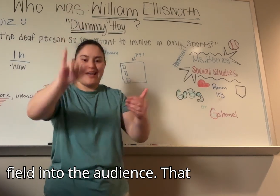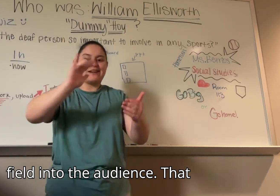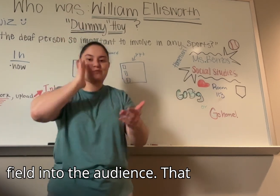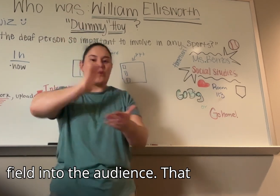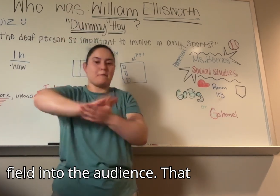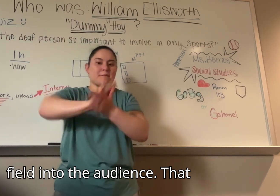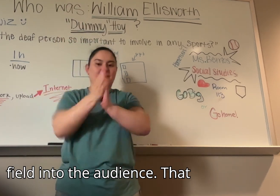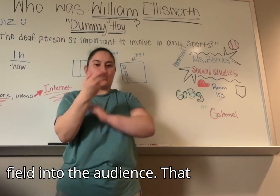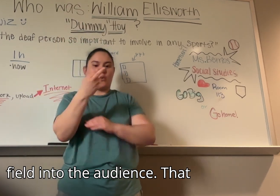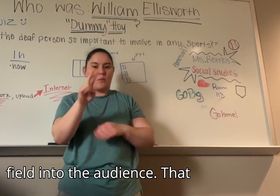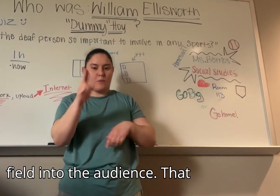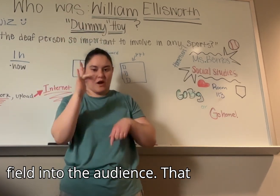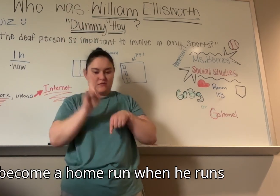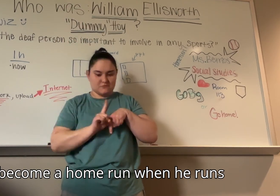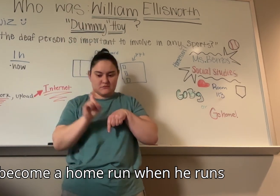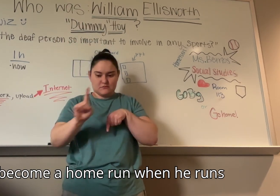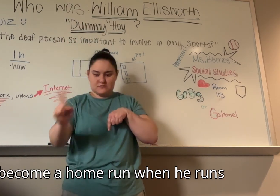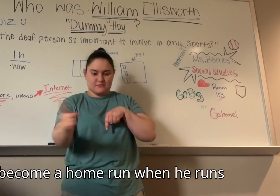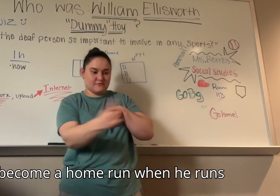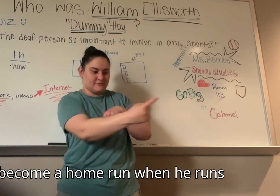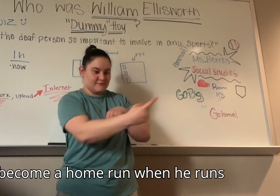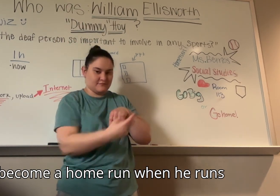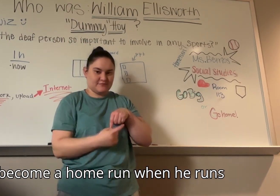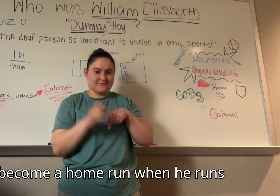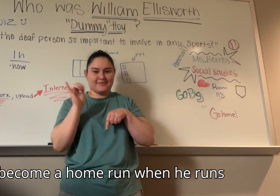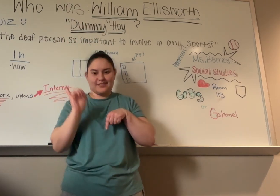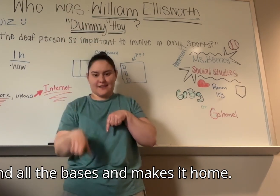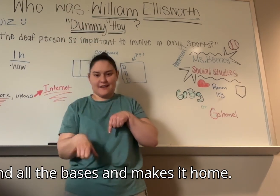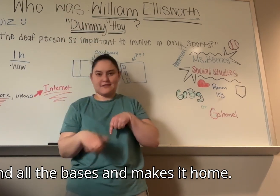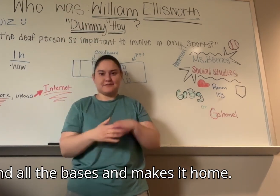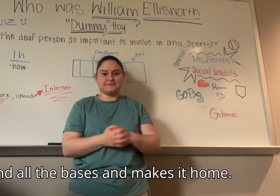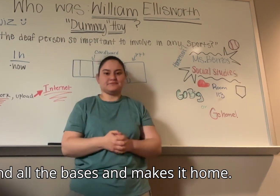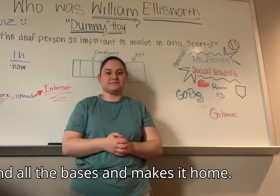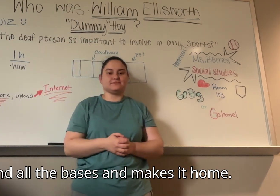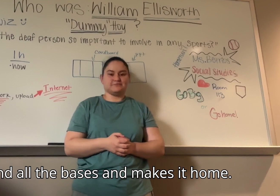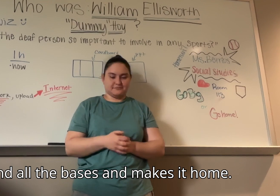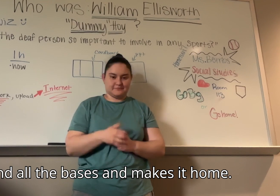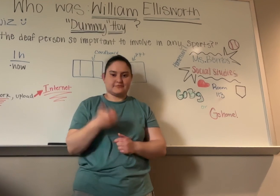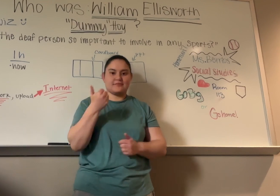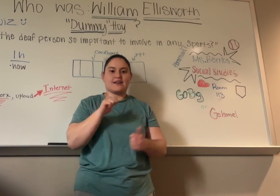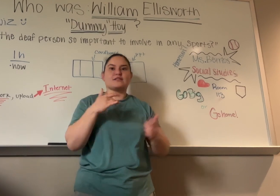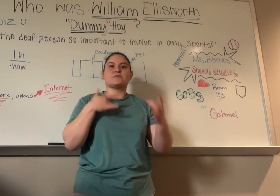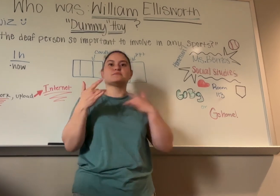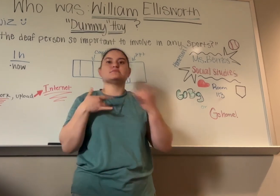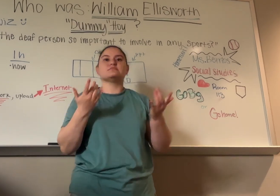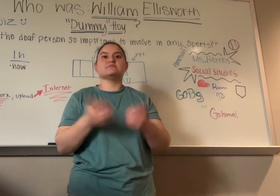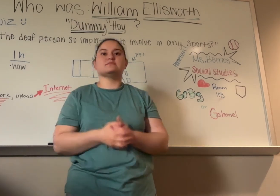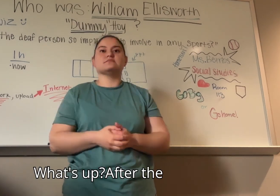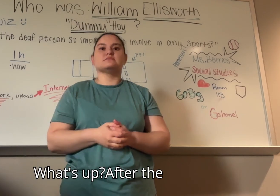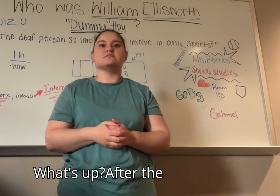the audience. That would become a home run when he runs around all the bases and makes it home. What's up?